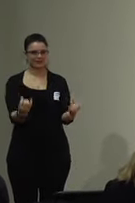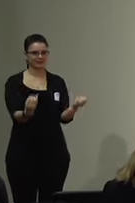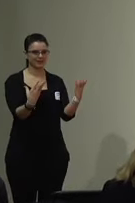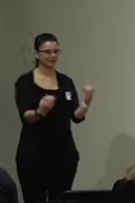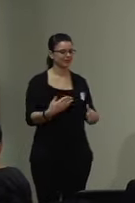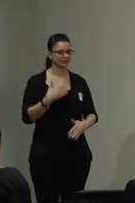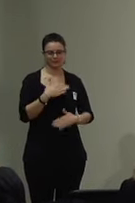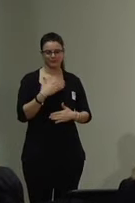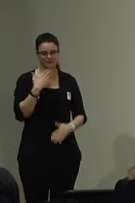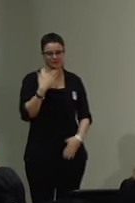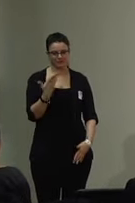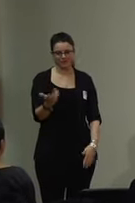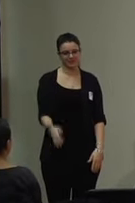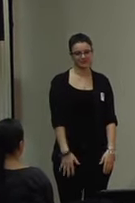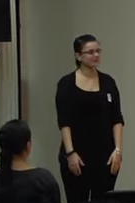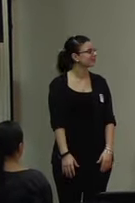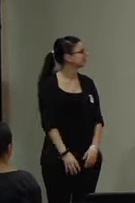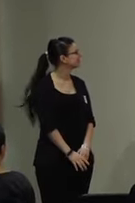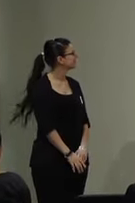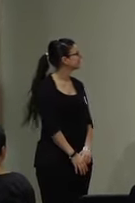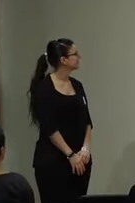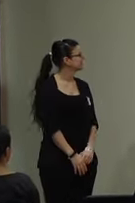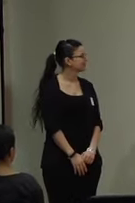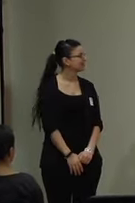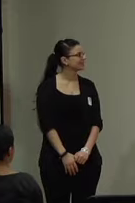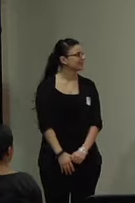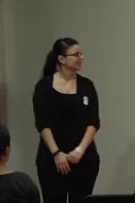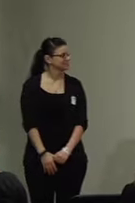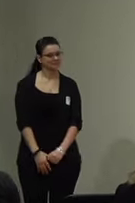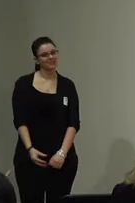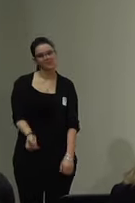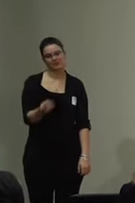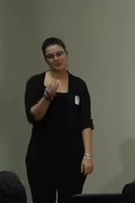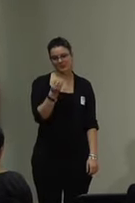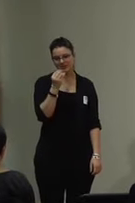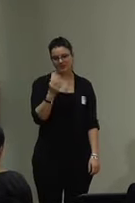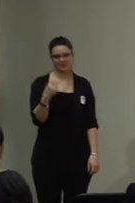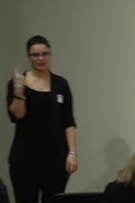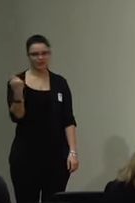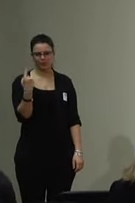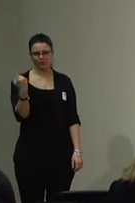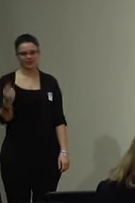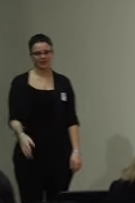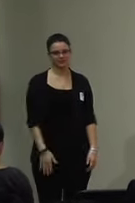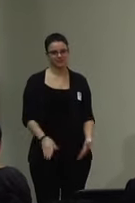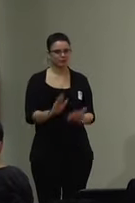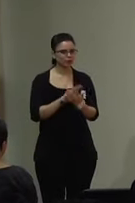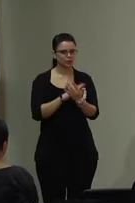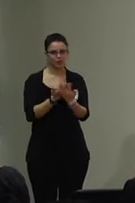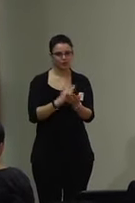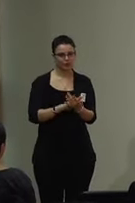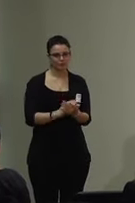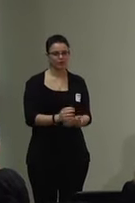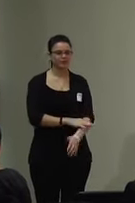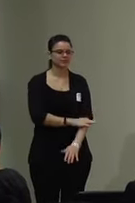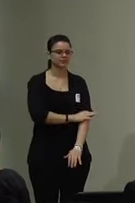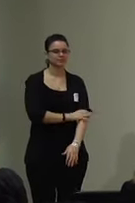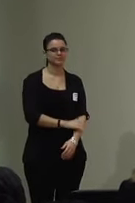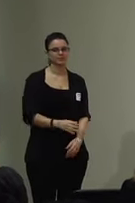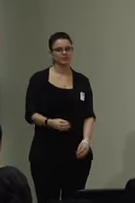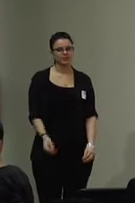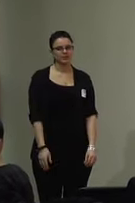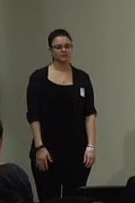to keep on hand, and you can make a whole bunch on the weekend and just eat them and add fresh vegetables to them so you have a nice fresh meal when you get home from